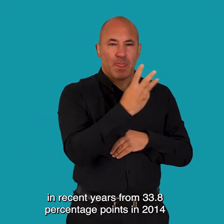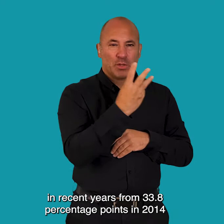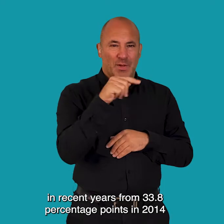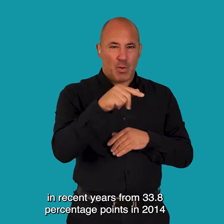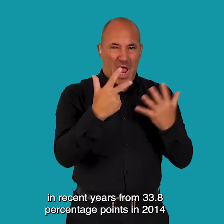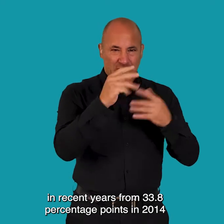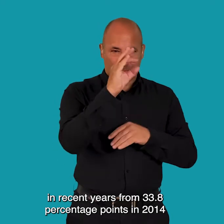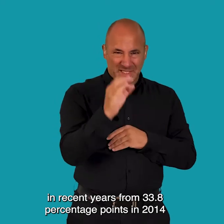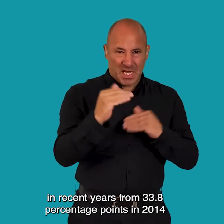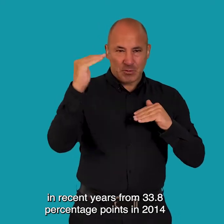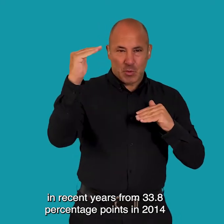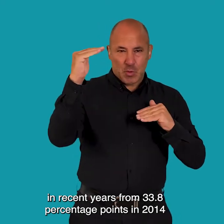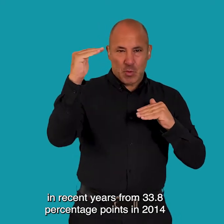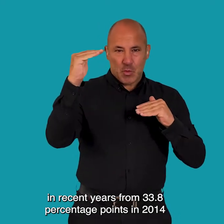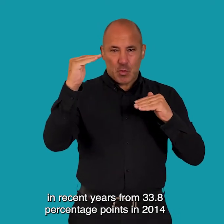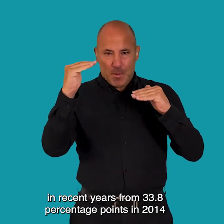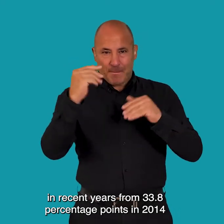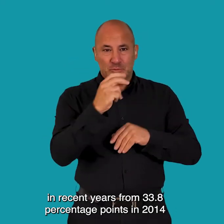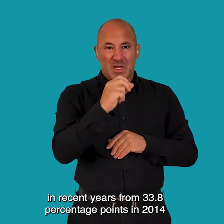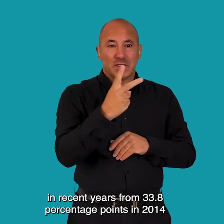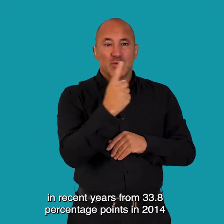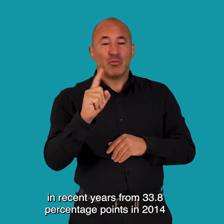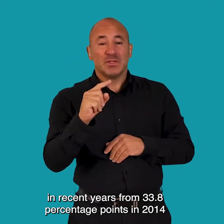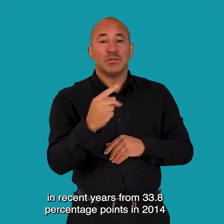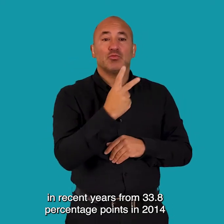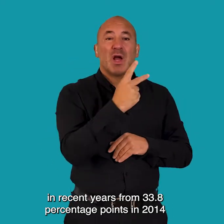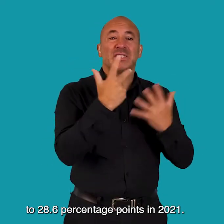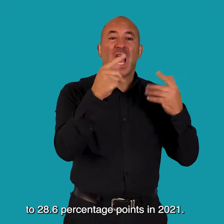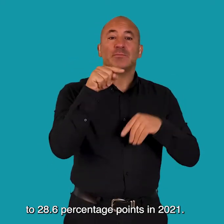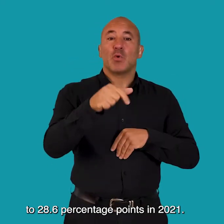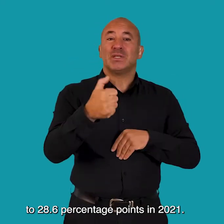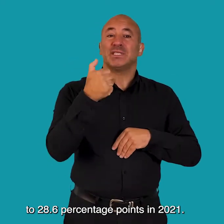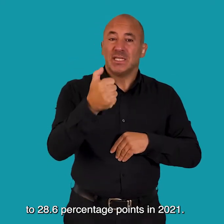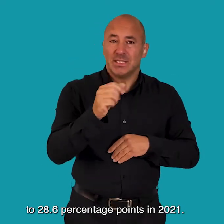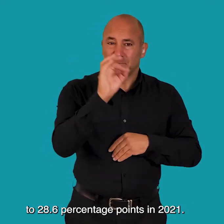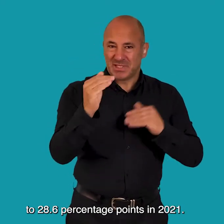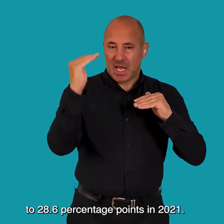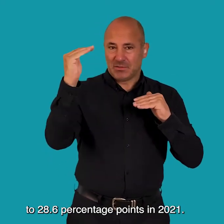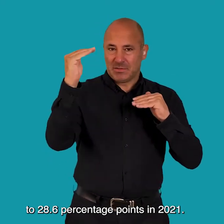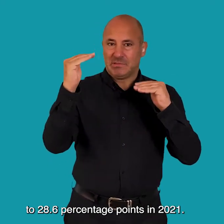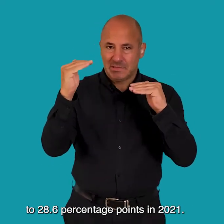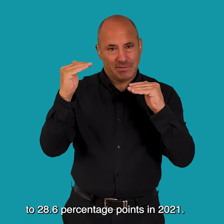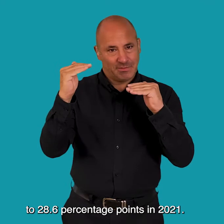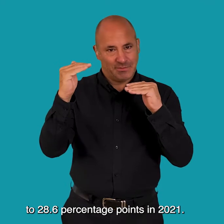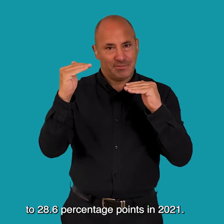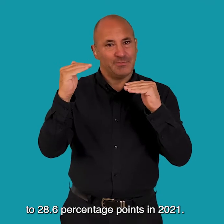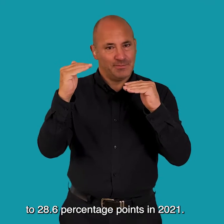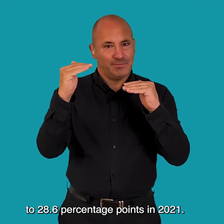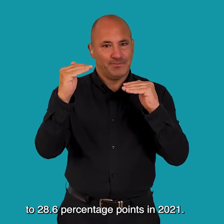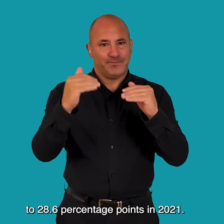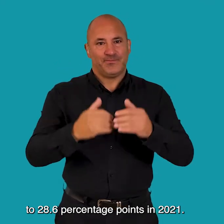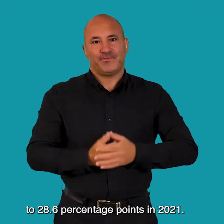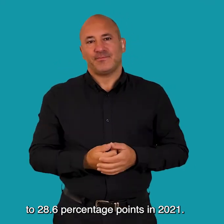33.8 percentage points in 2014 to 28.6 percentage points in